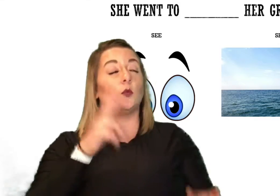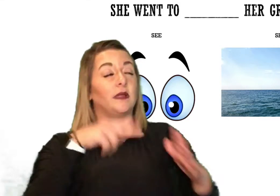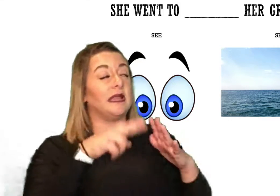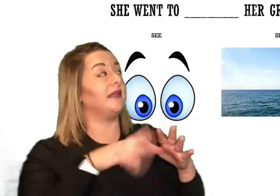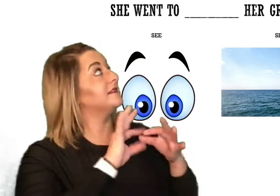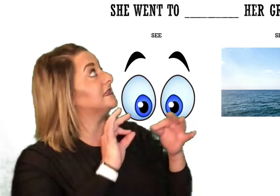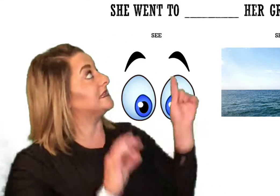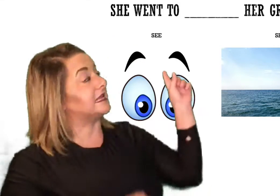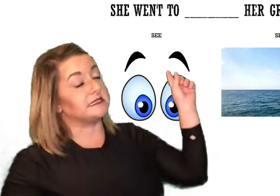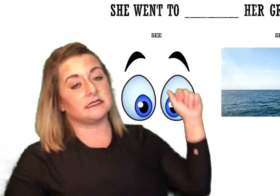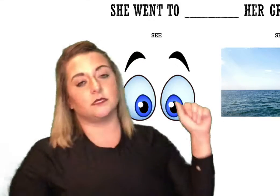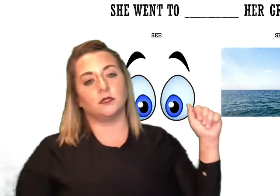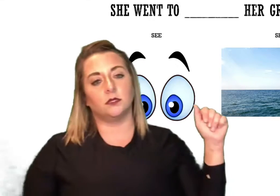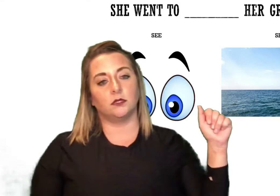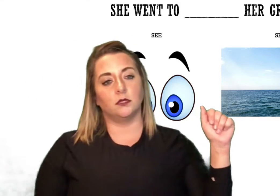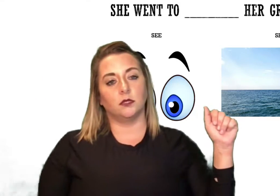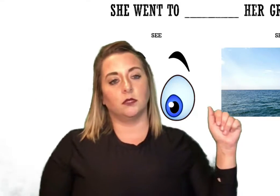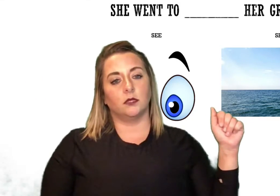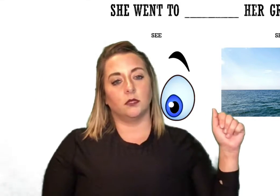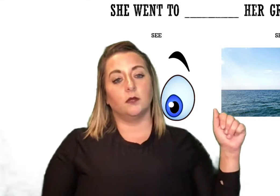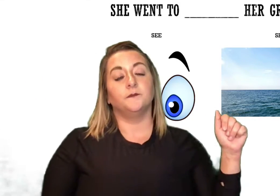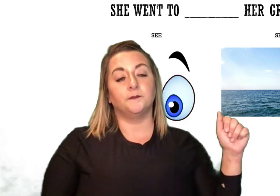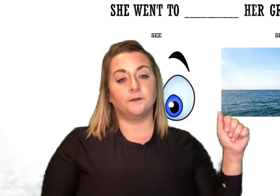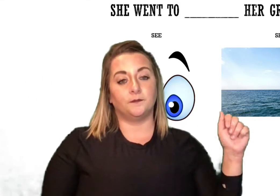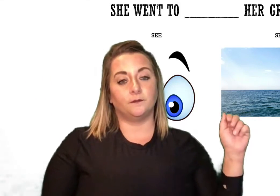Tell me reading the sentence.